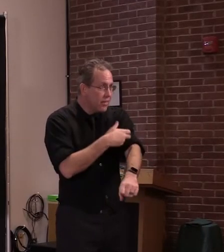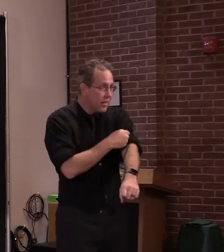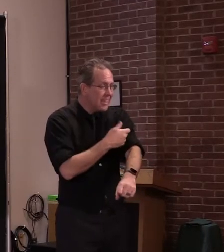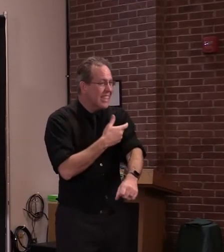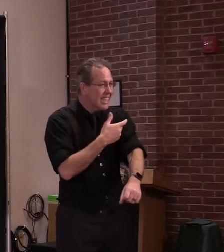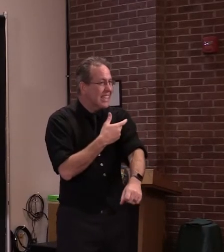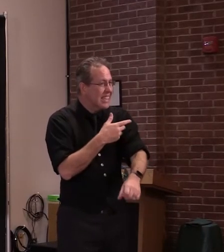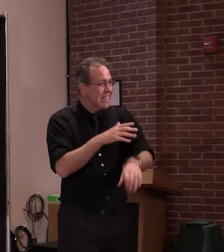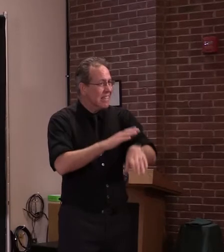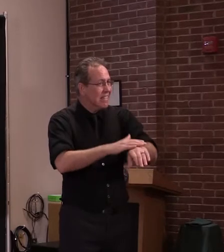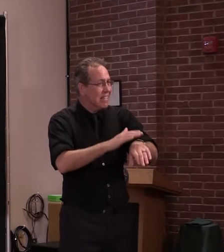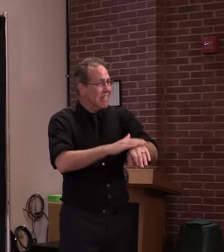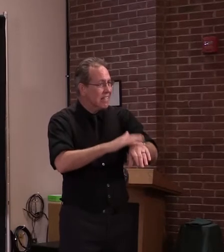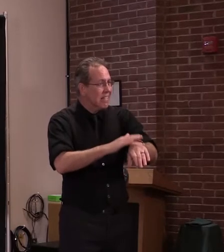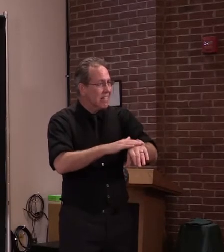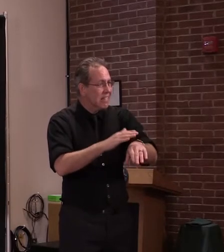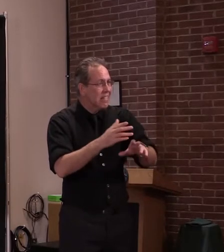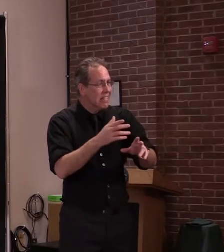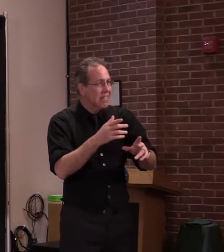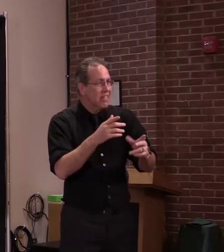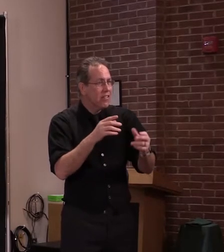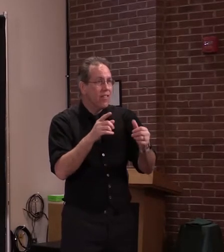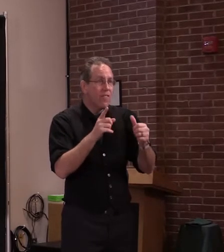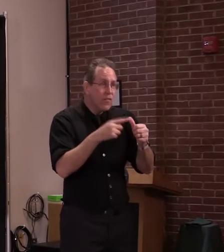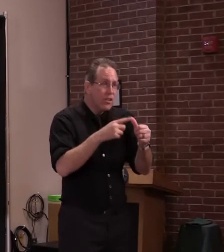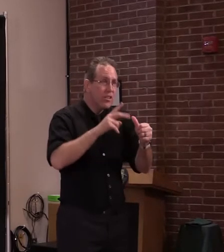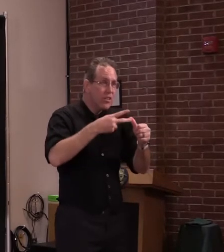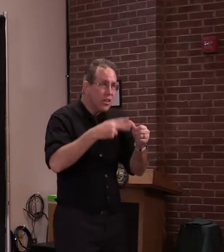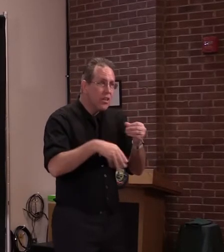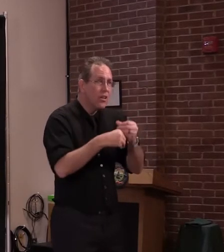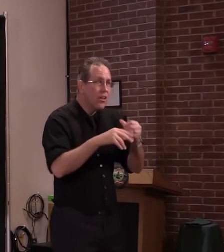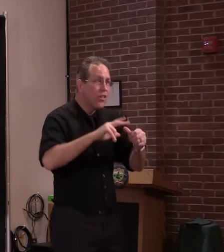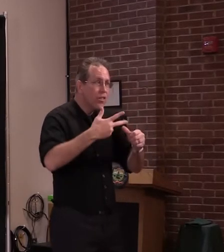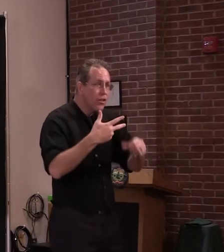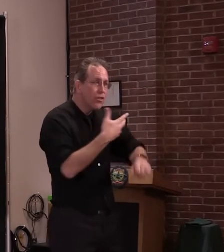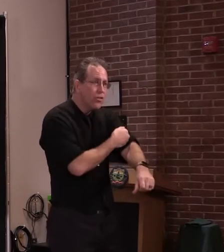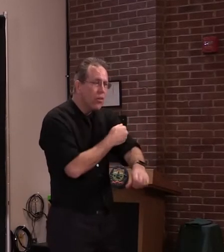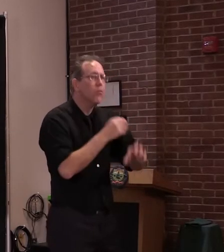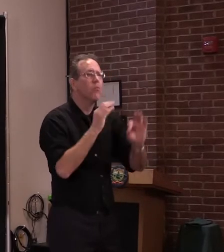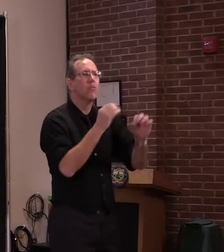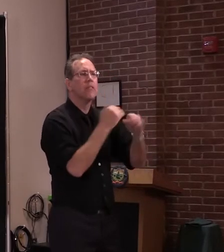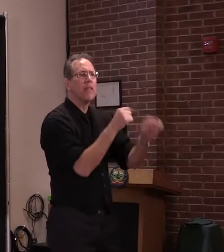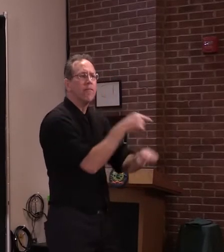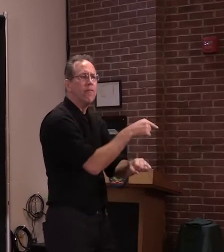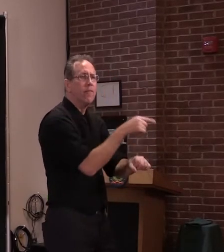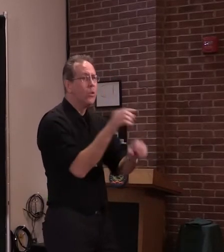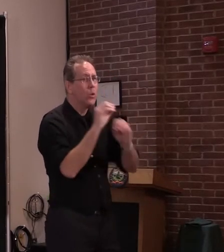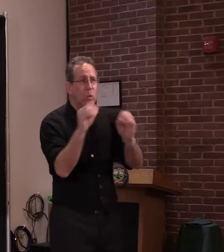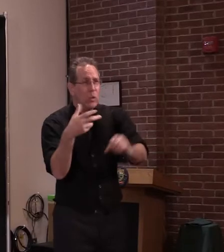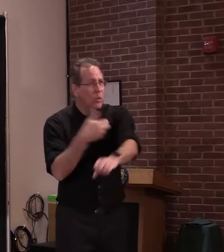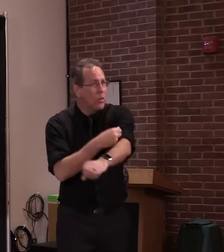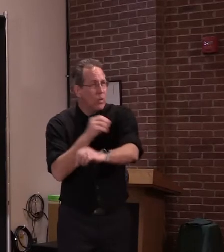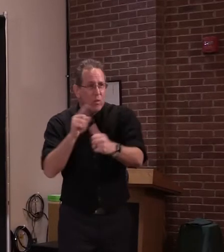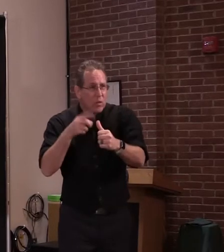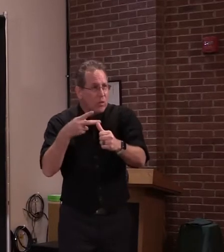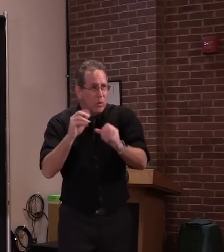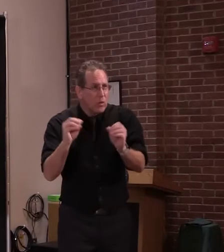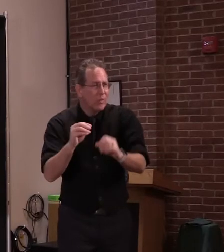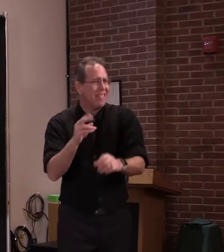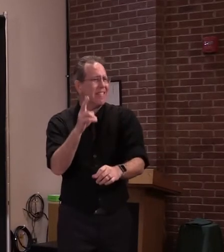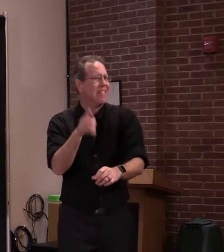and boosted. You have very, very, very slim chance of being hospitalized or having a severe